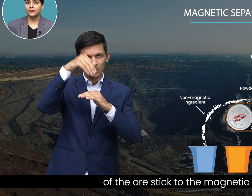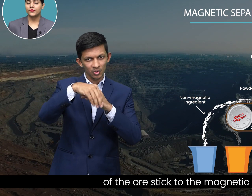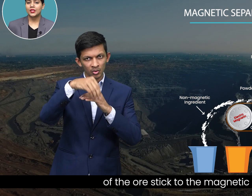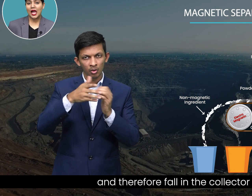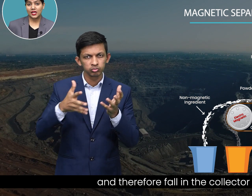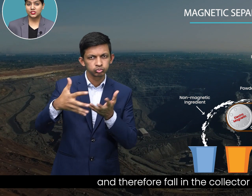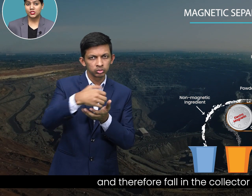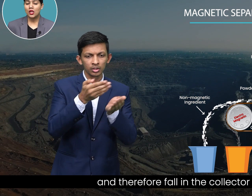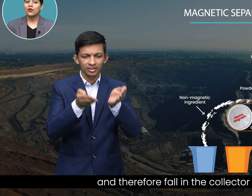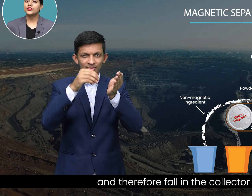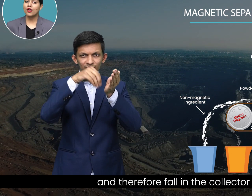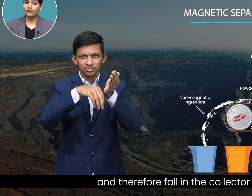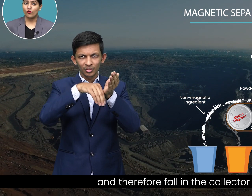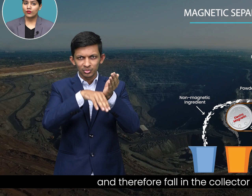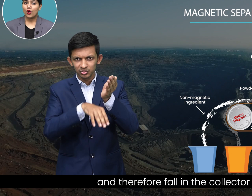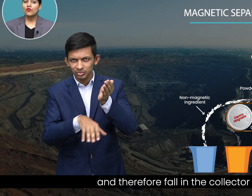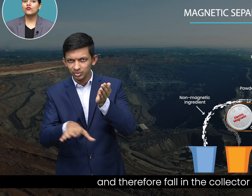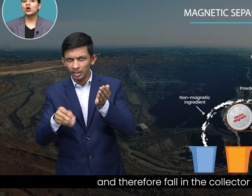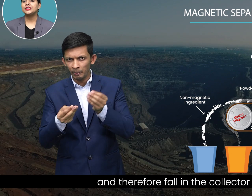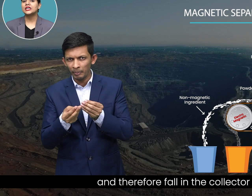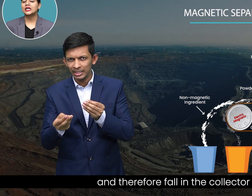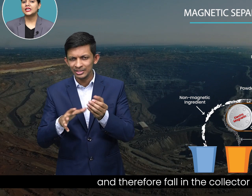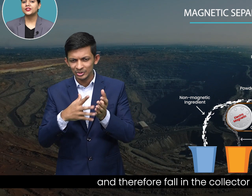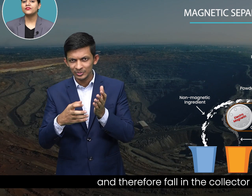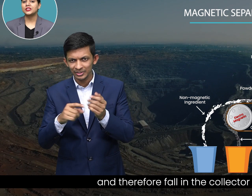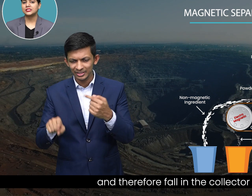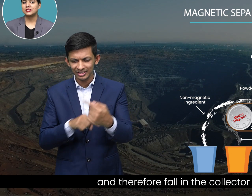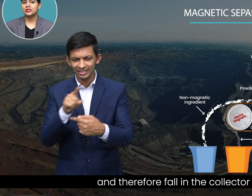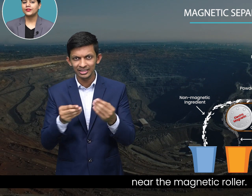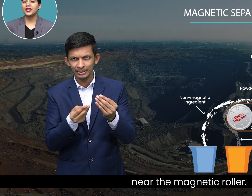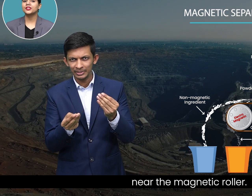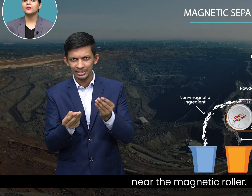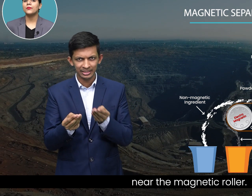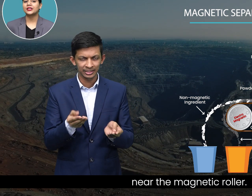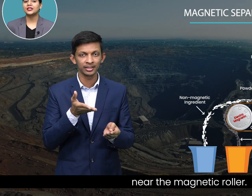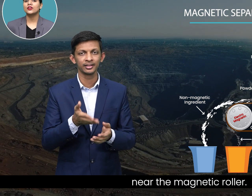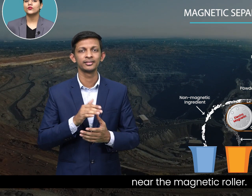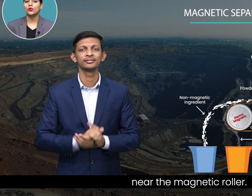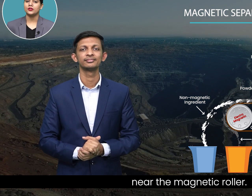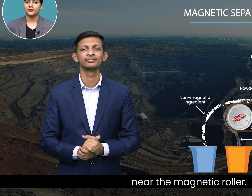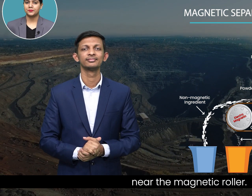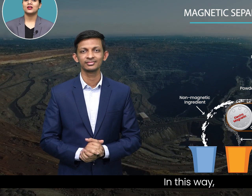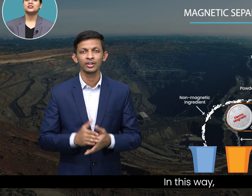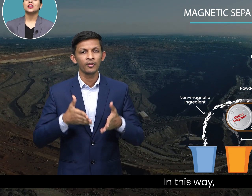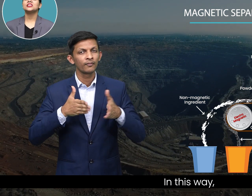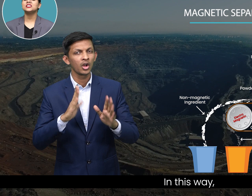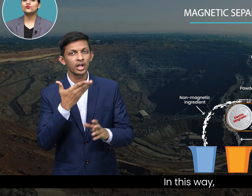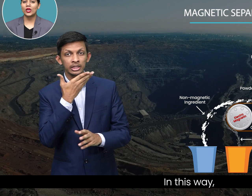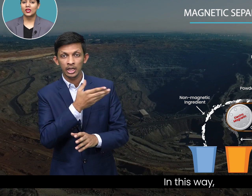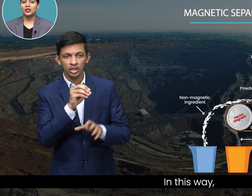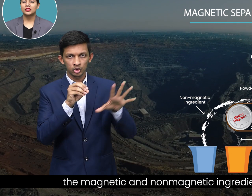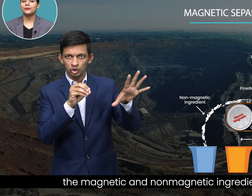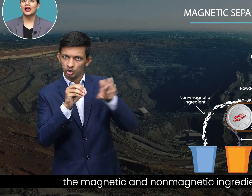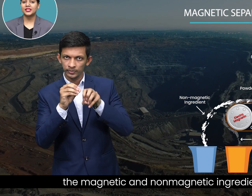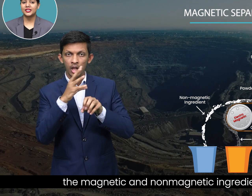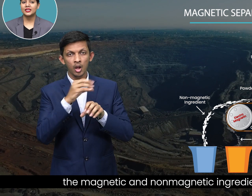roller and therefore fall in the collector vessel near the magnetic roller. In this